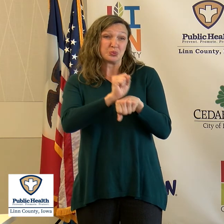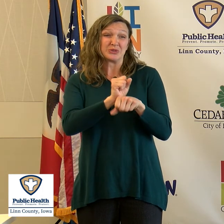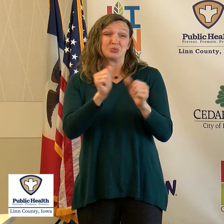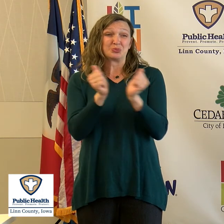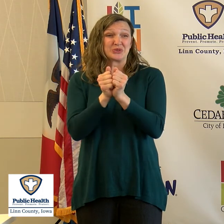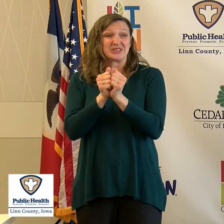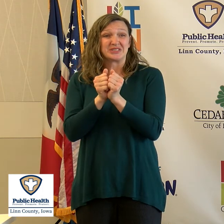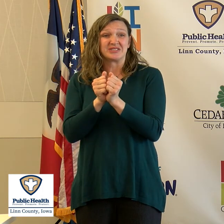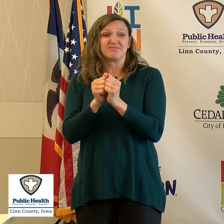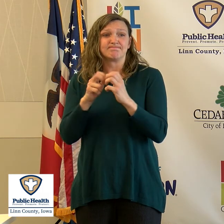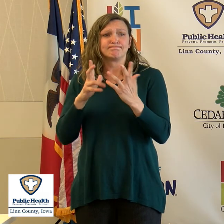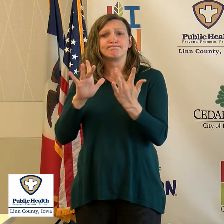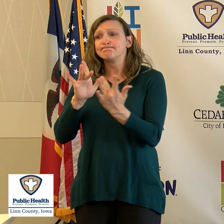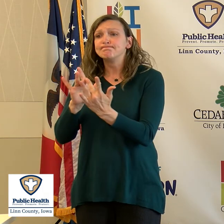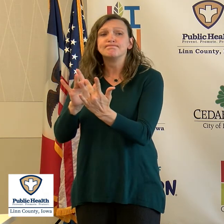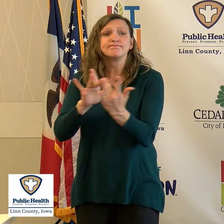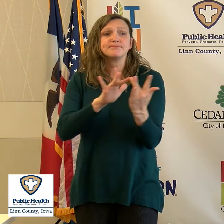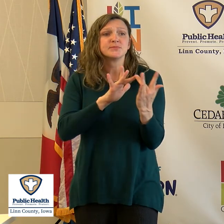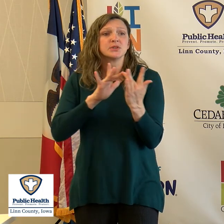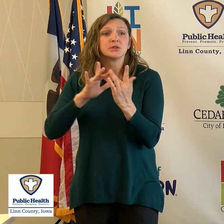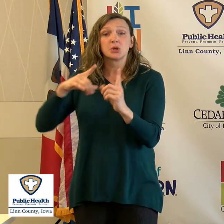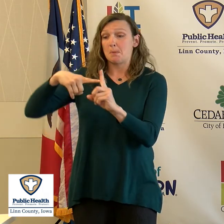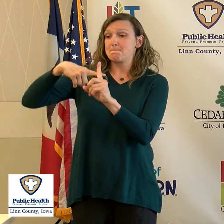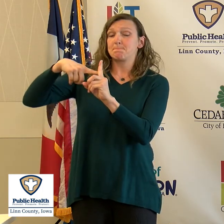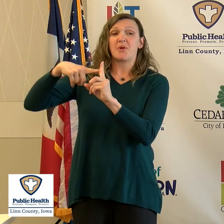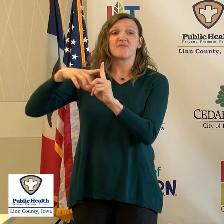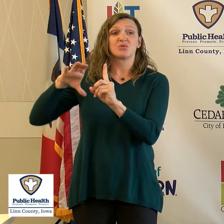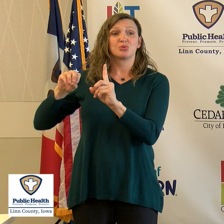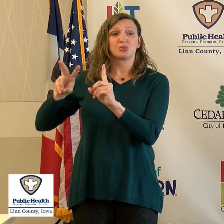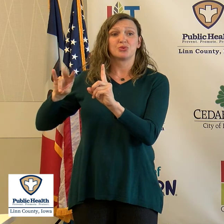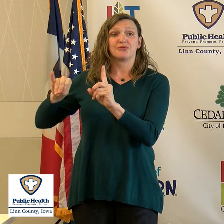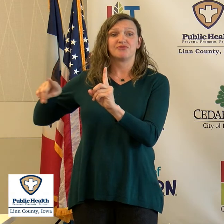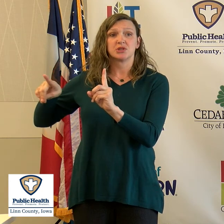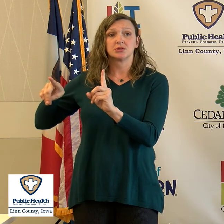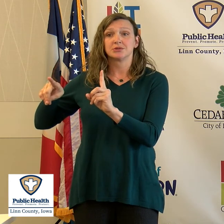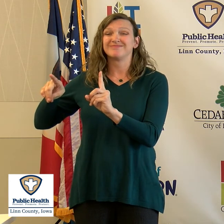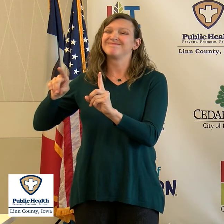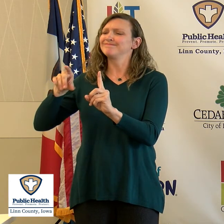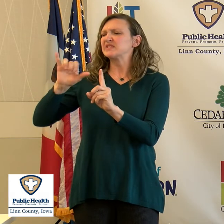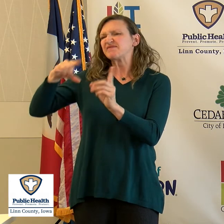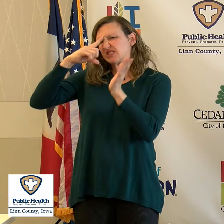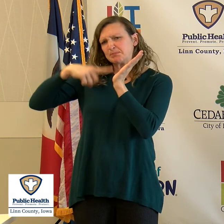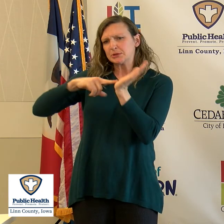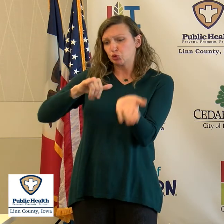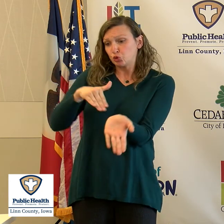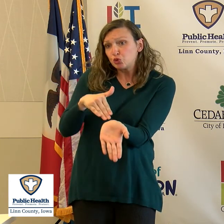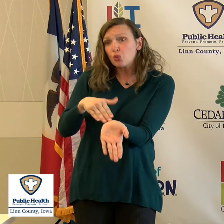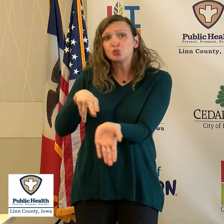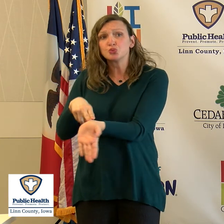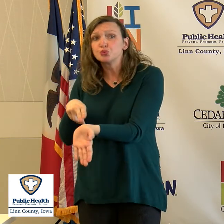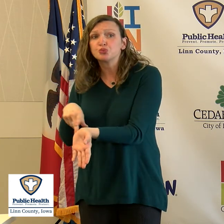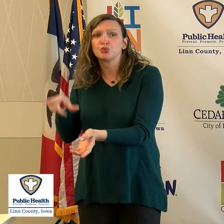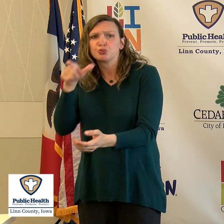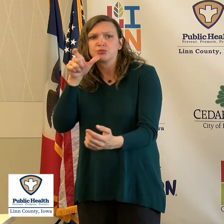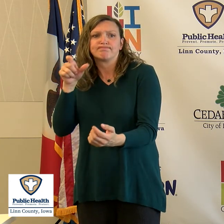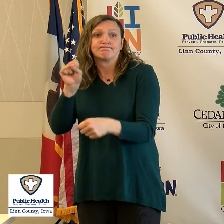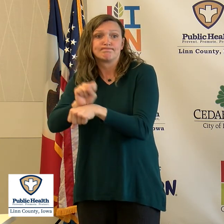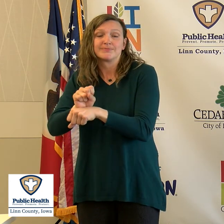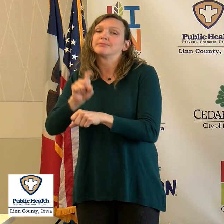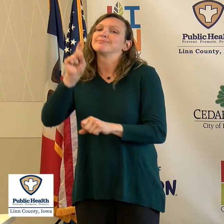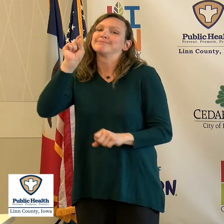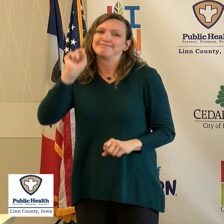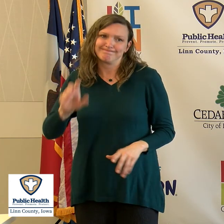with COVID-19 should self-isolate at home for 14 days to monitor